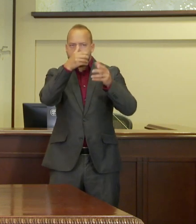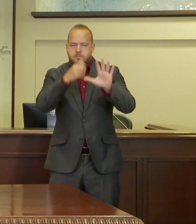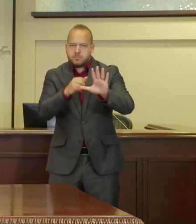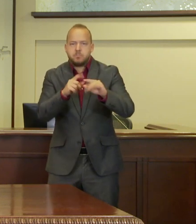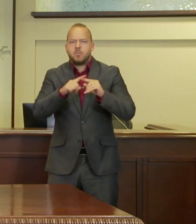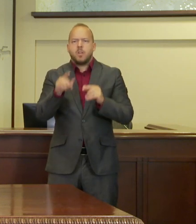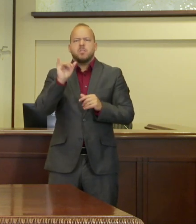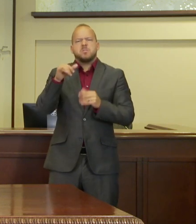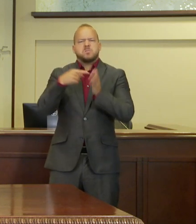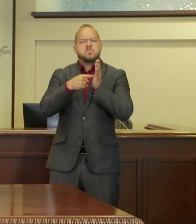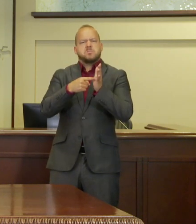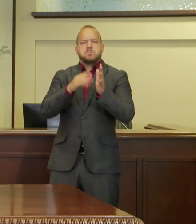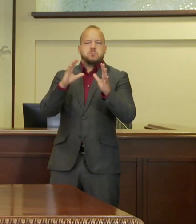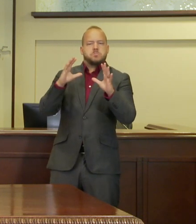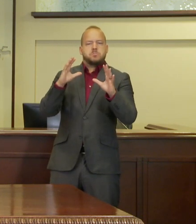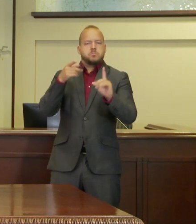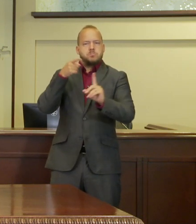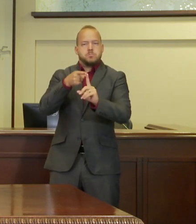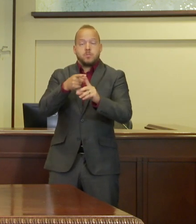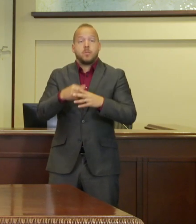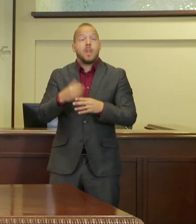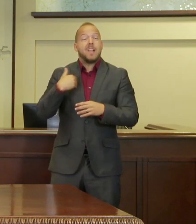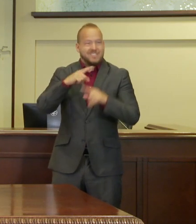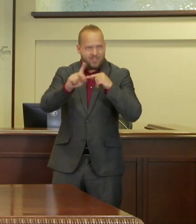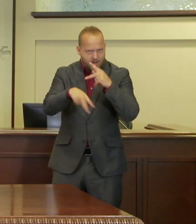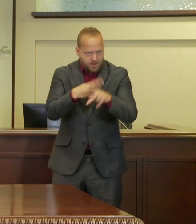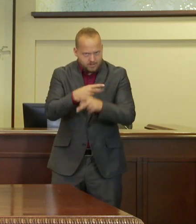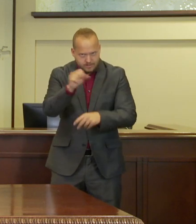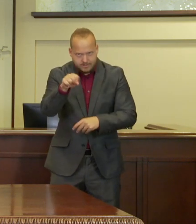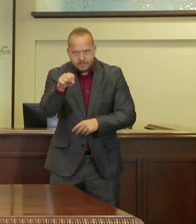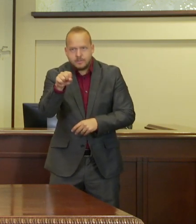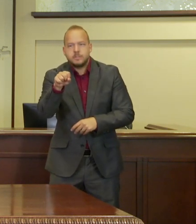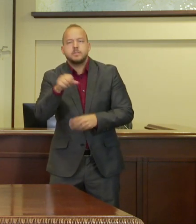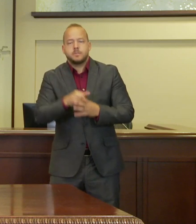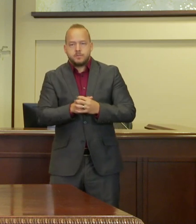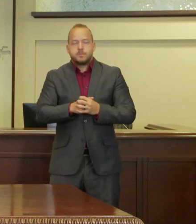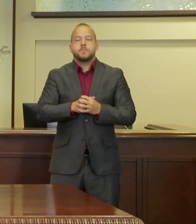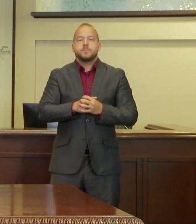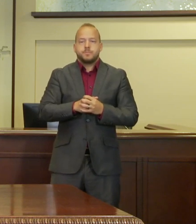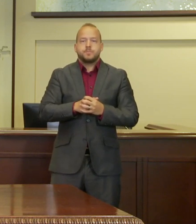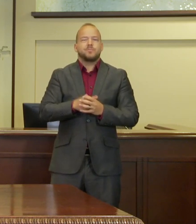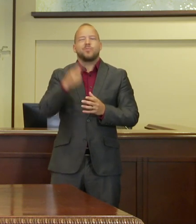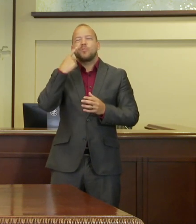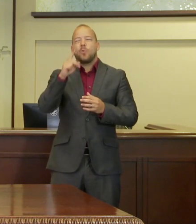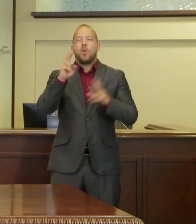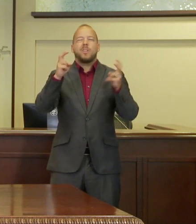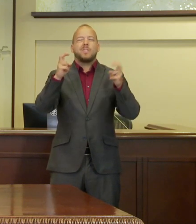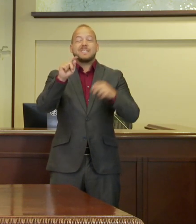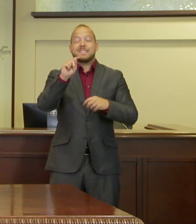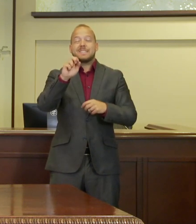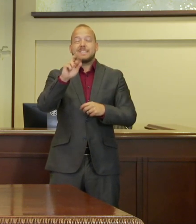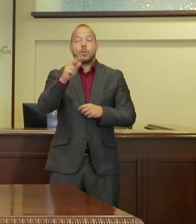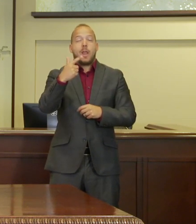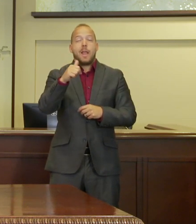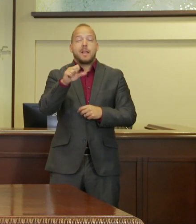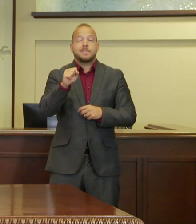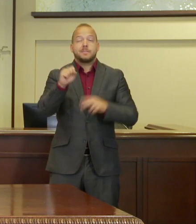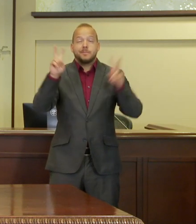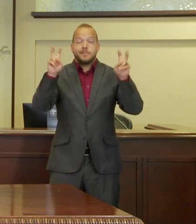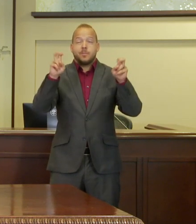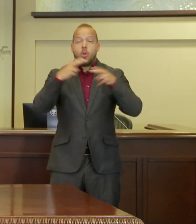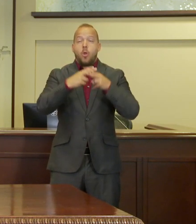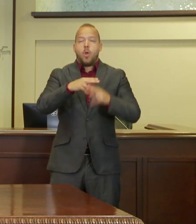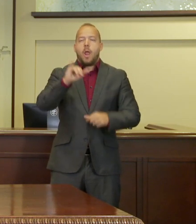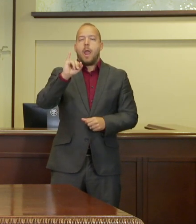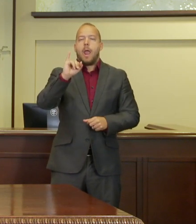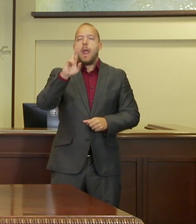there are different kinds of irritants or tear gas or whatever you want to call it.